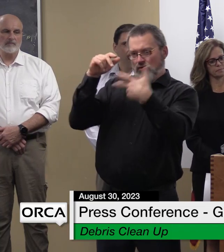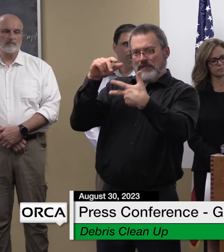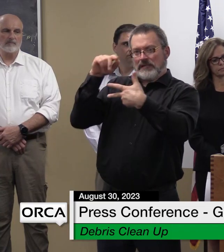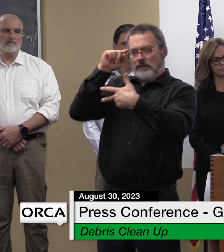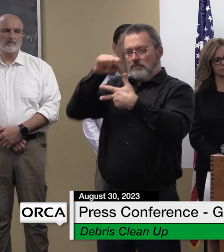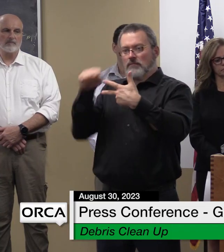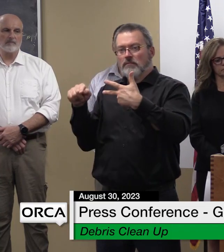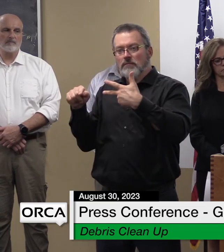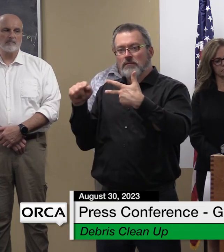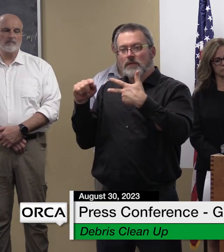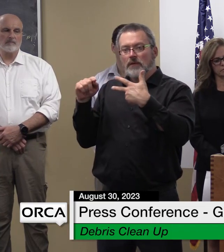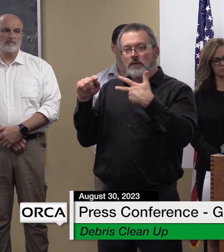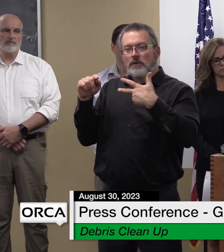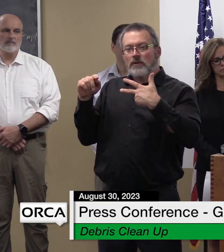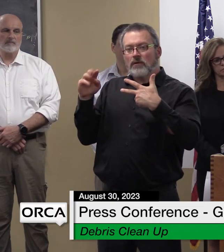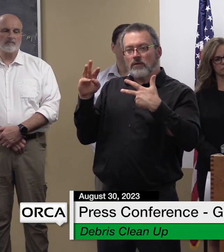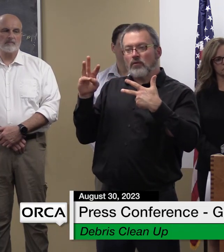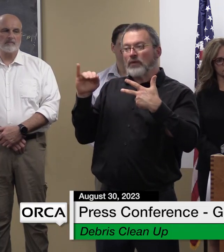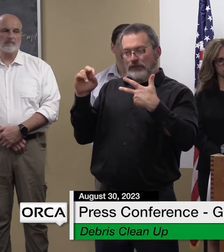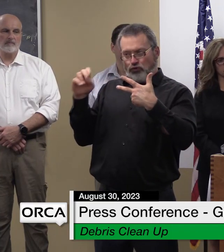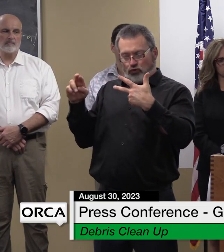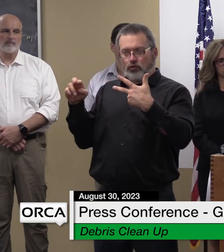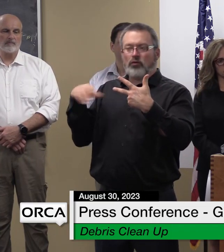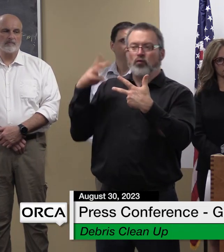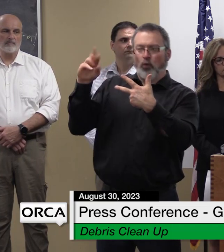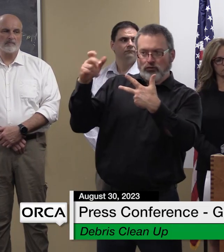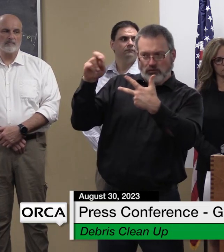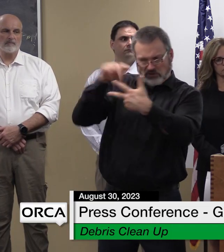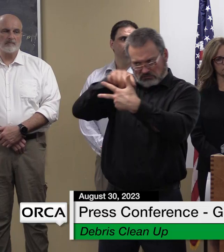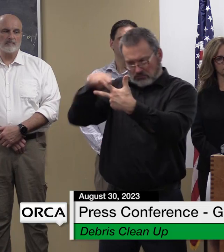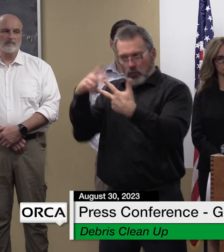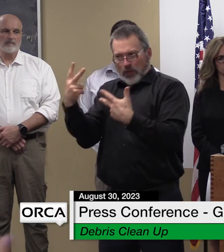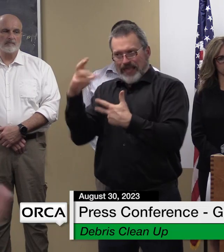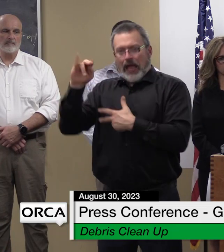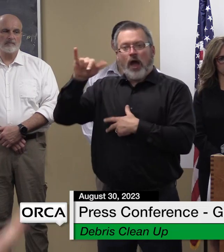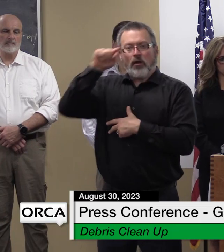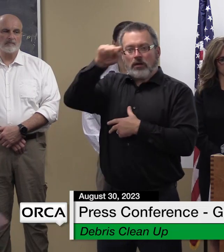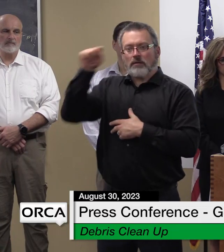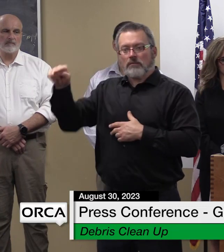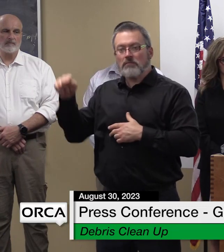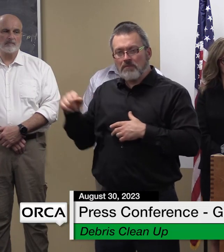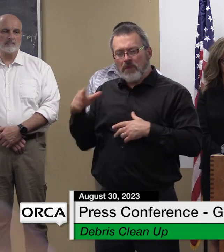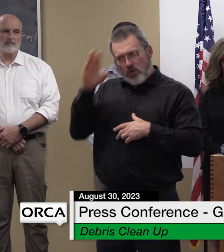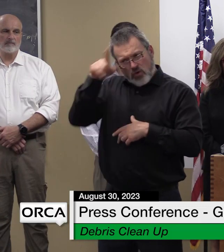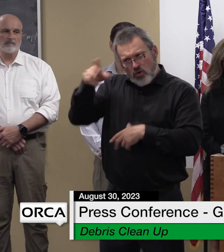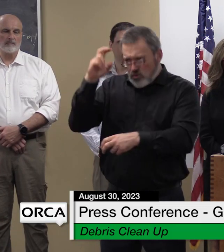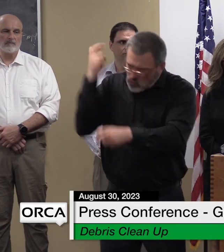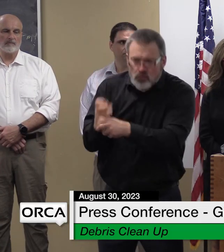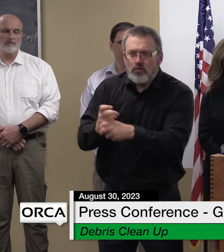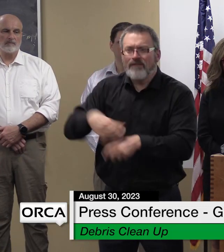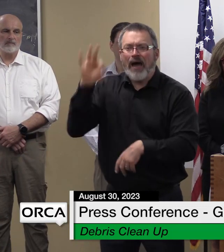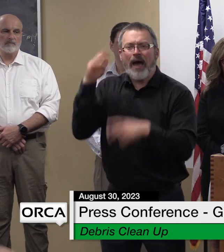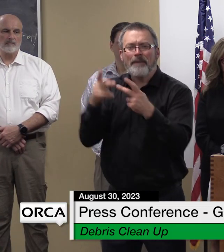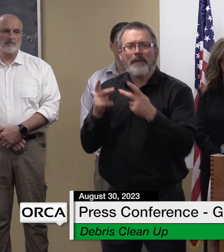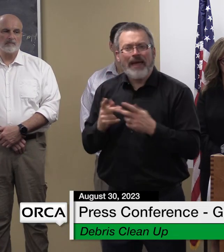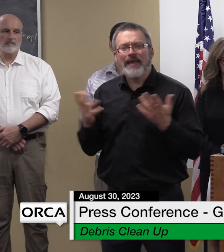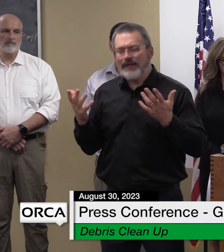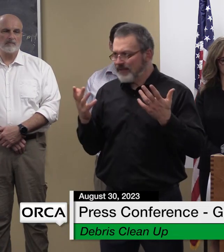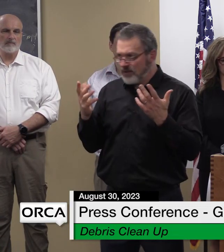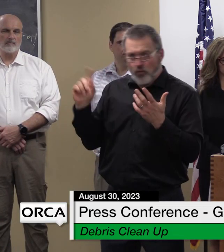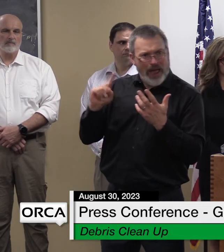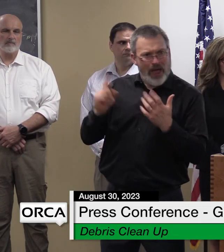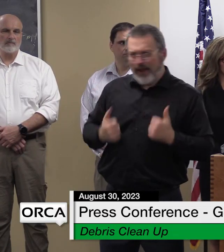homes, direct lease, in other words, FEMA will find a location for somebody and do a direct lease for them to live in,